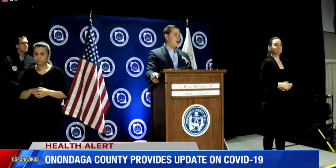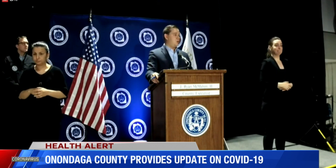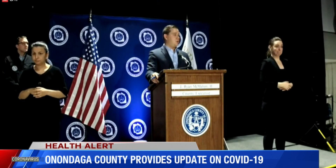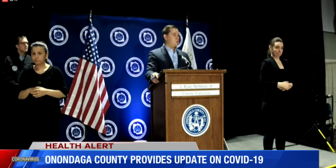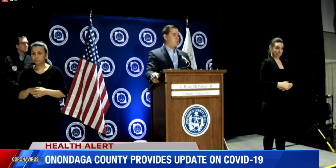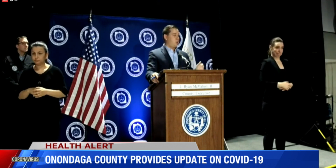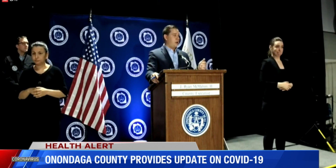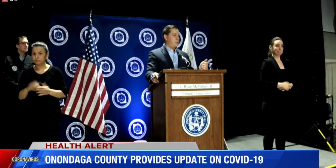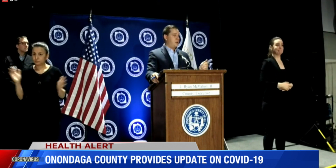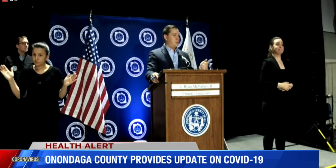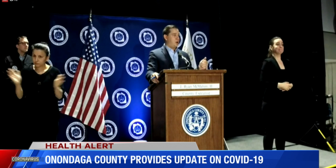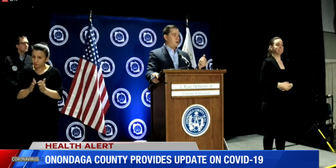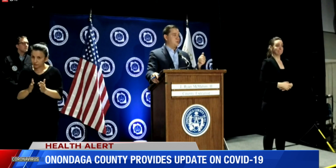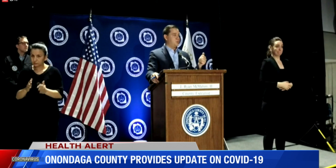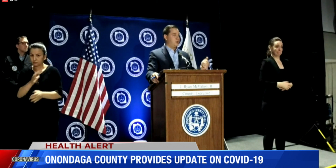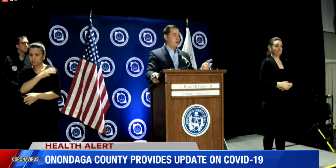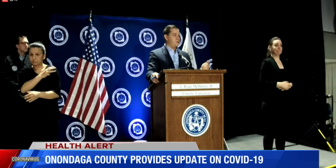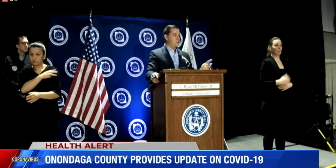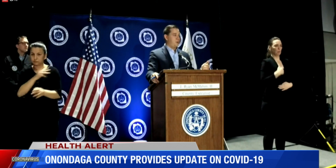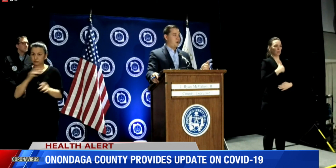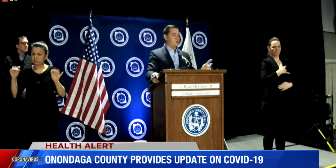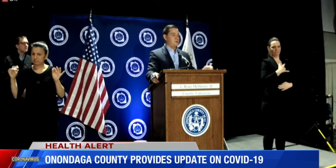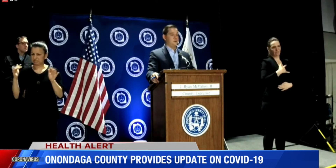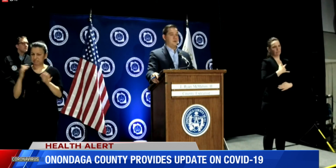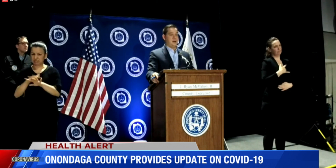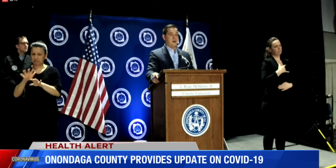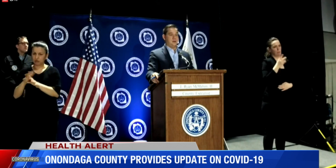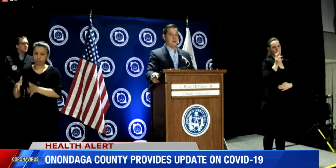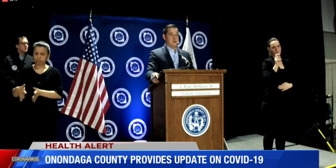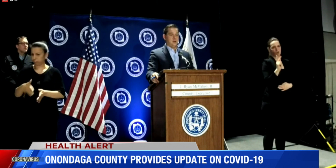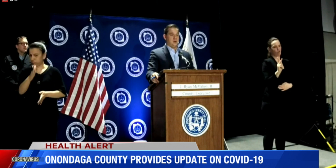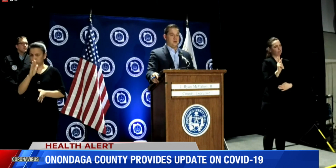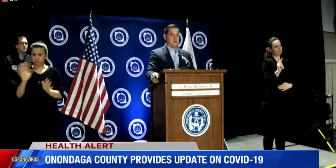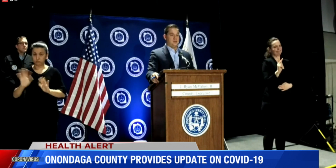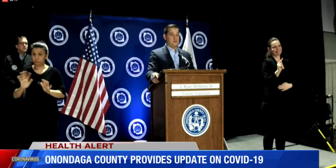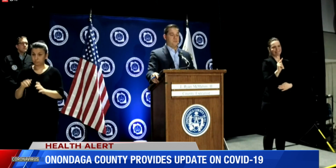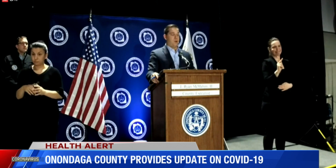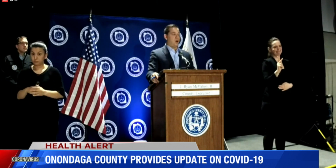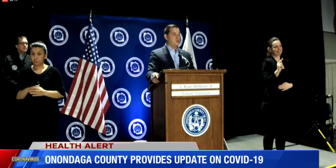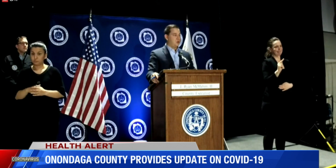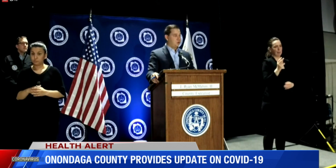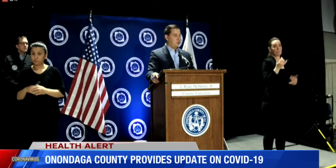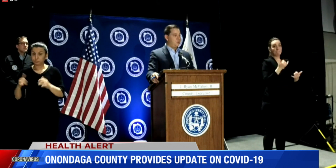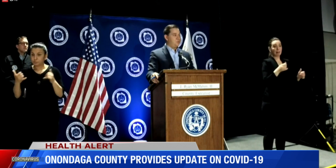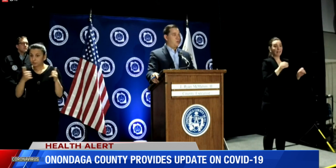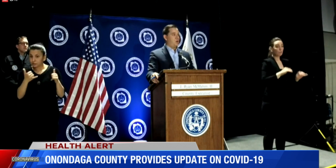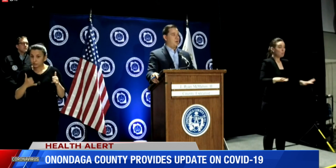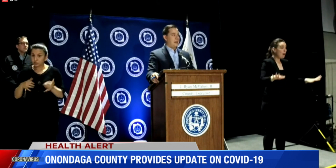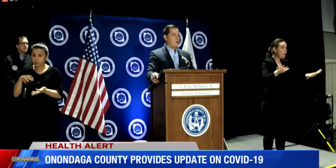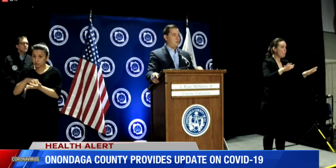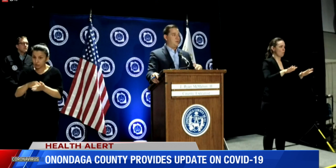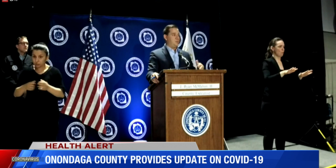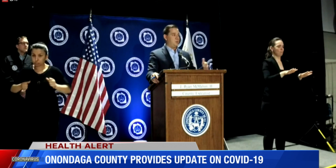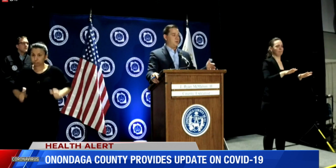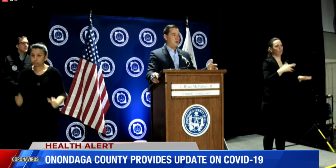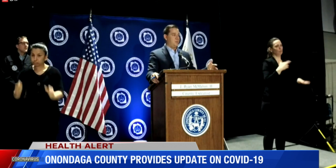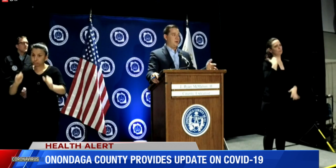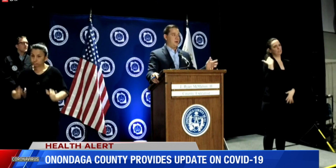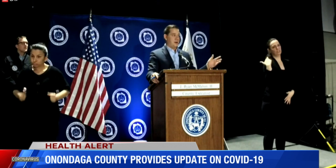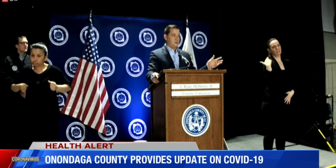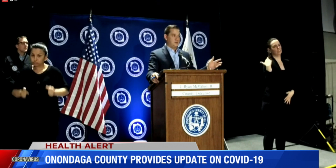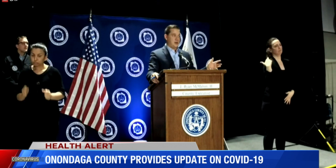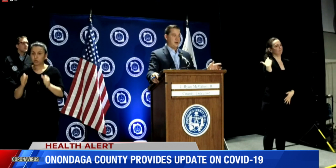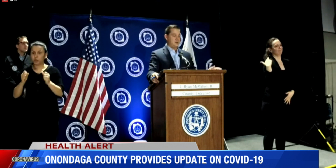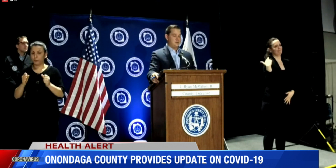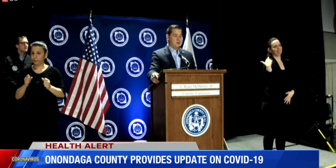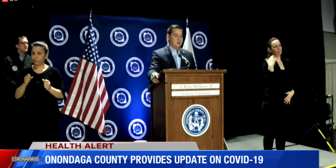shut down programming at parks, playgrounds at parks. Essentially, parks are closed, but we're allowing people to come in